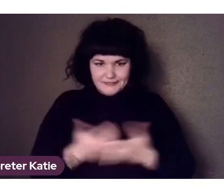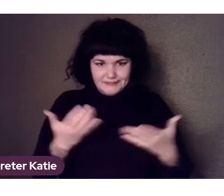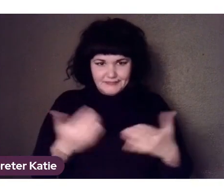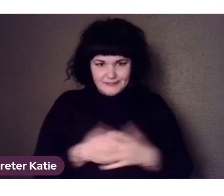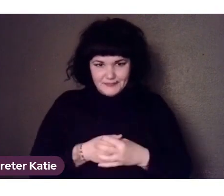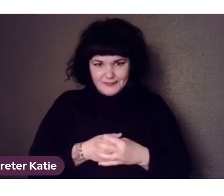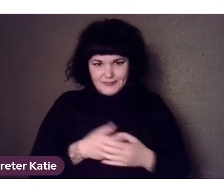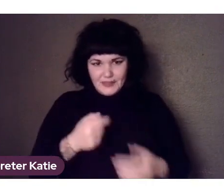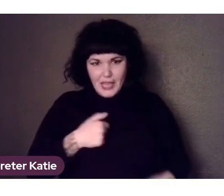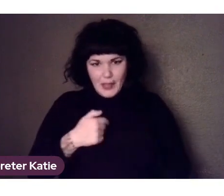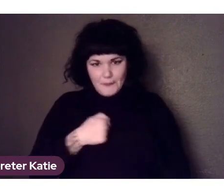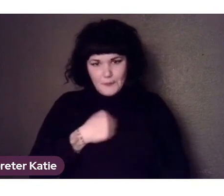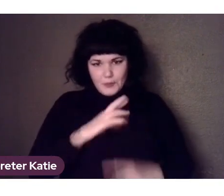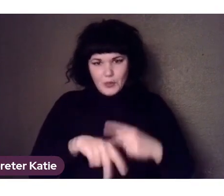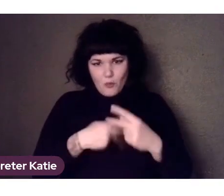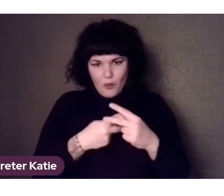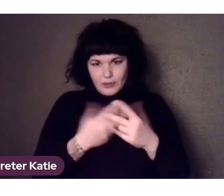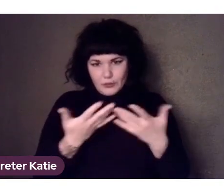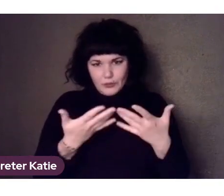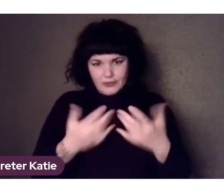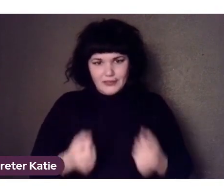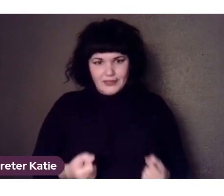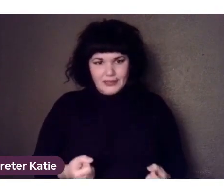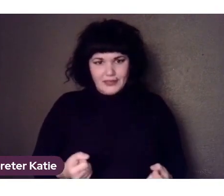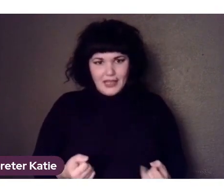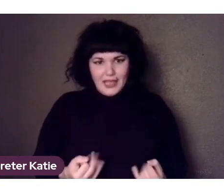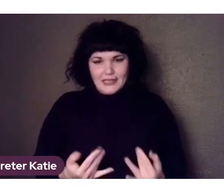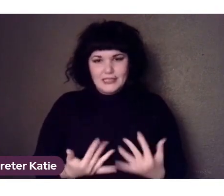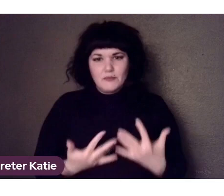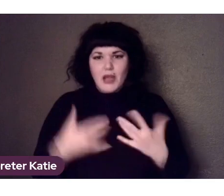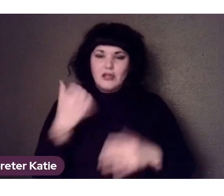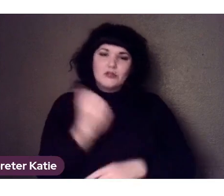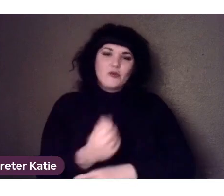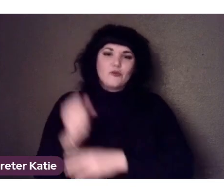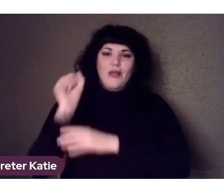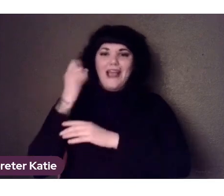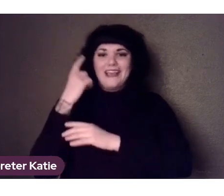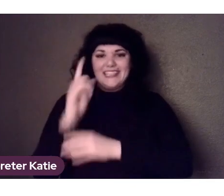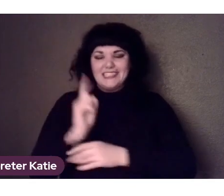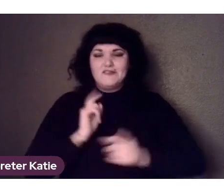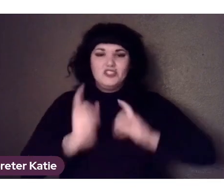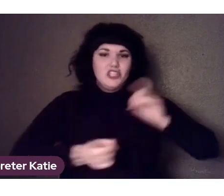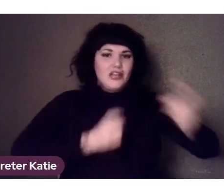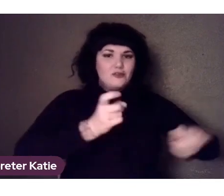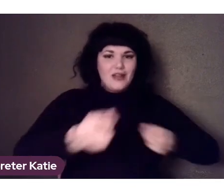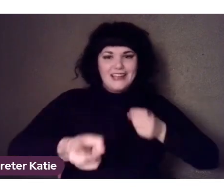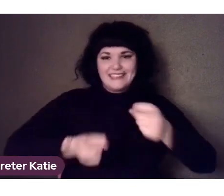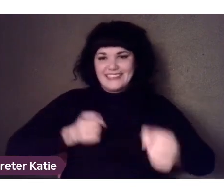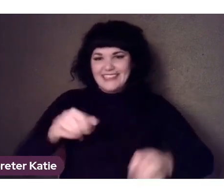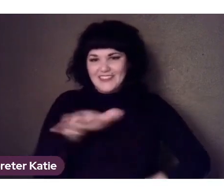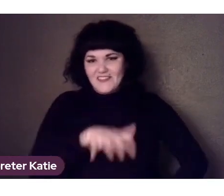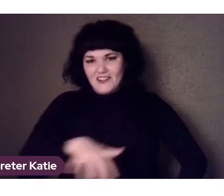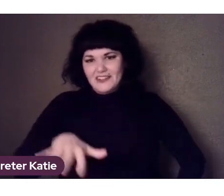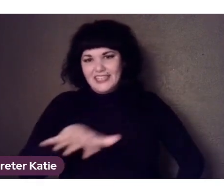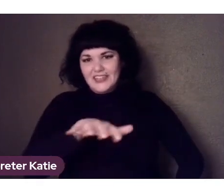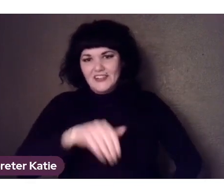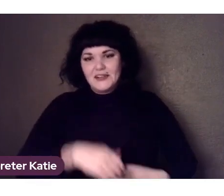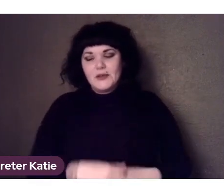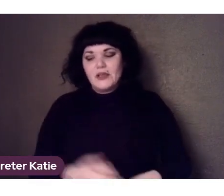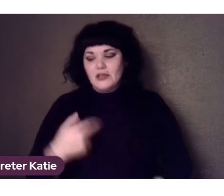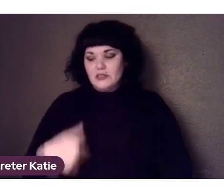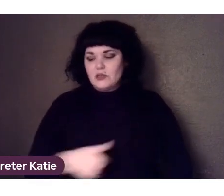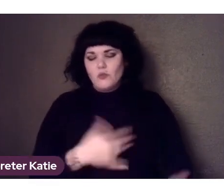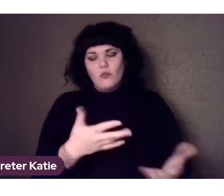I'm the one who inspires riots of generosity around here. So we're looking to change it so that we